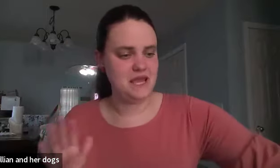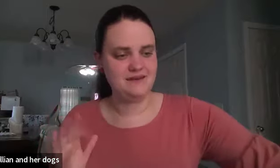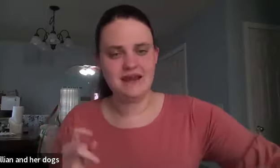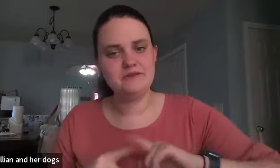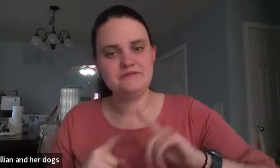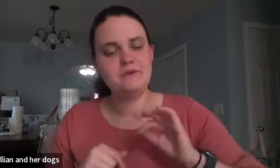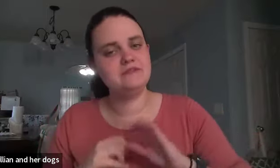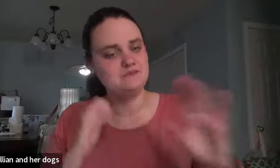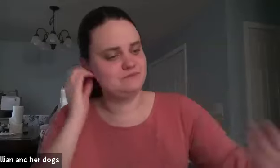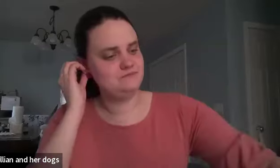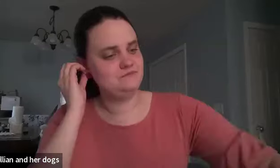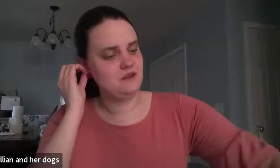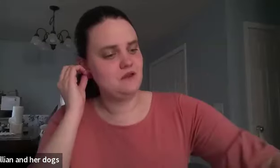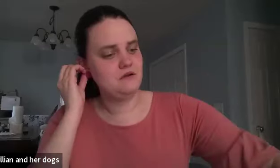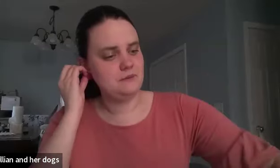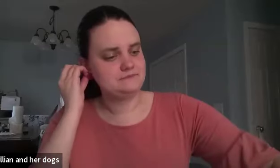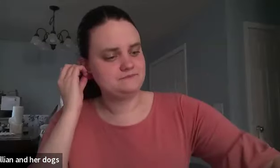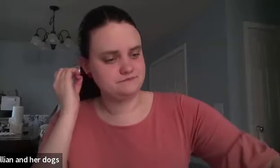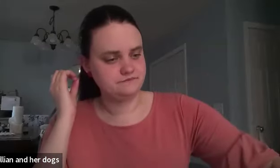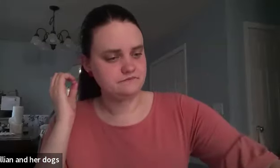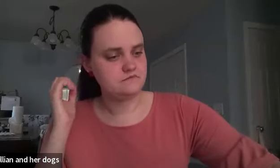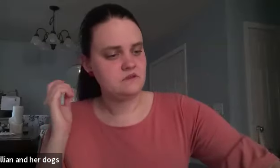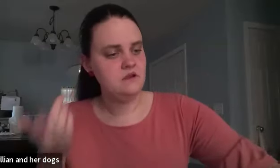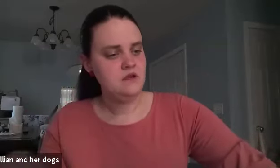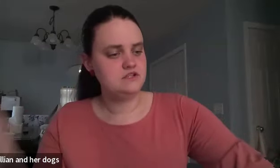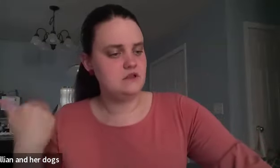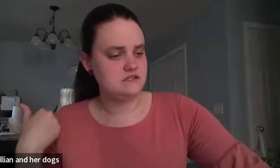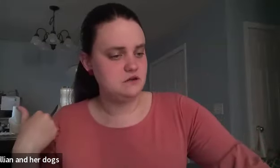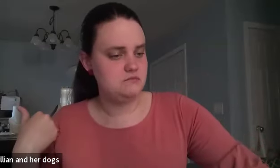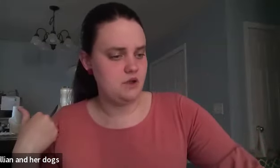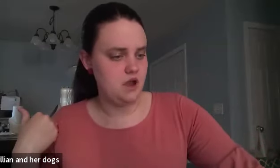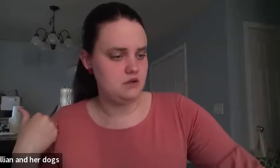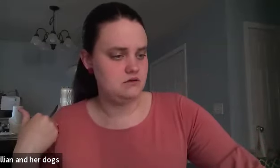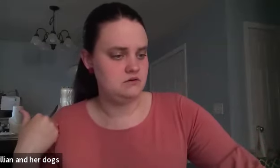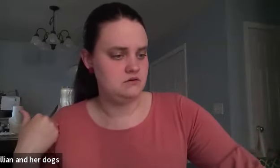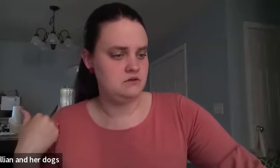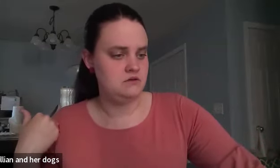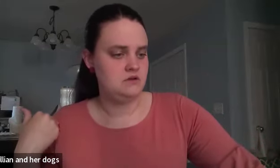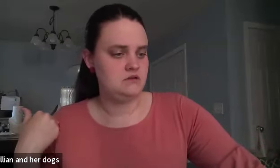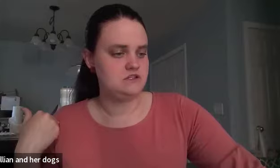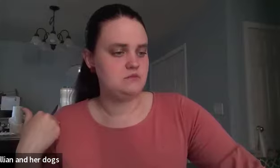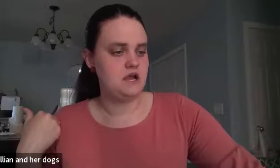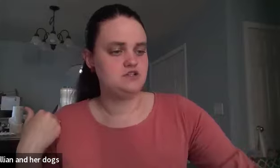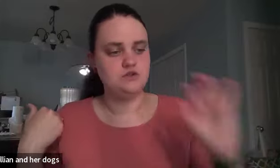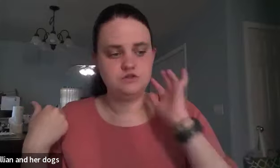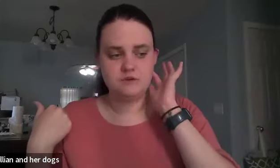yeah, not with this one. Okay. So let's go back. Let's go back to, so we